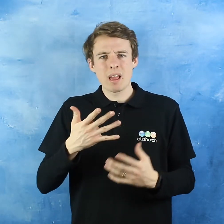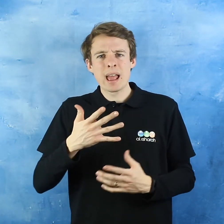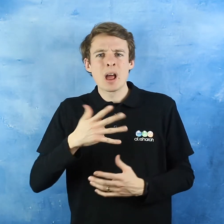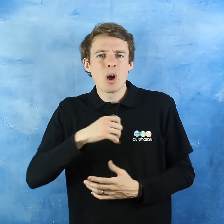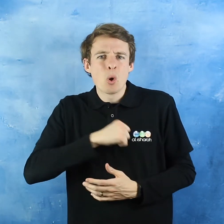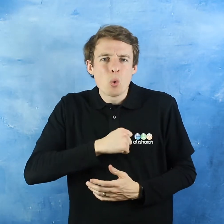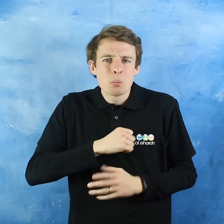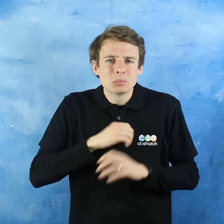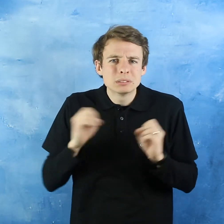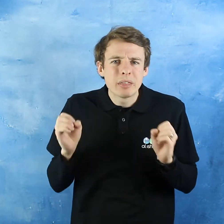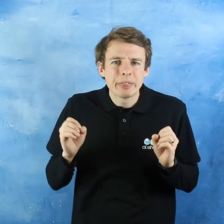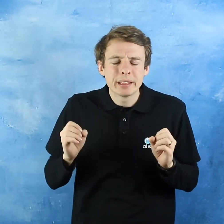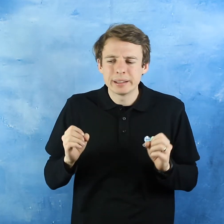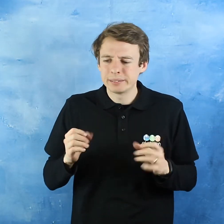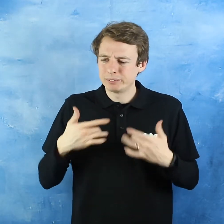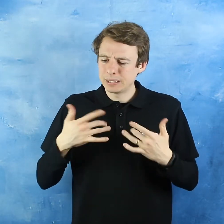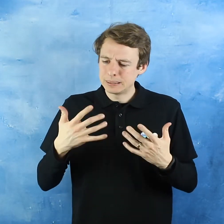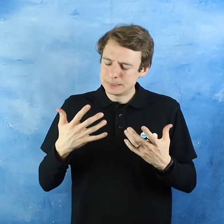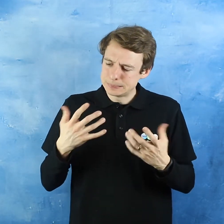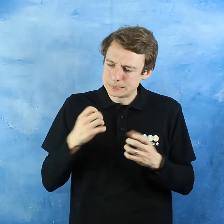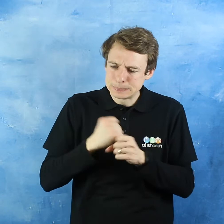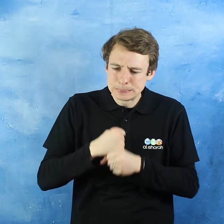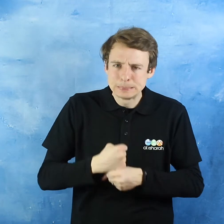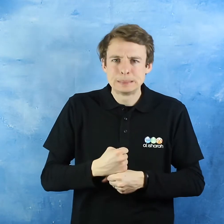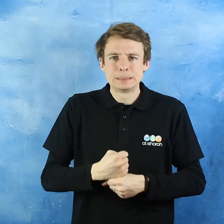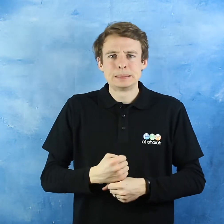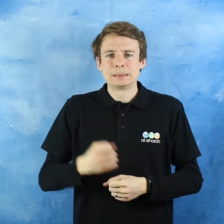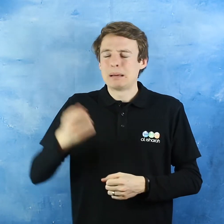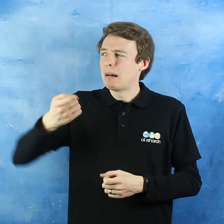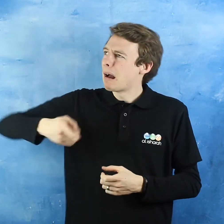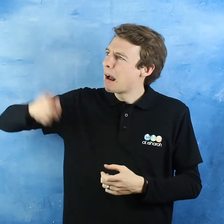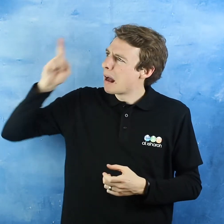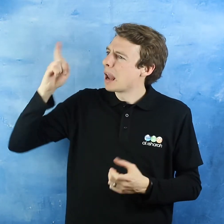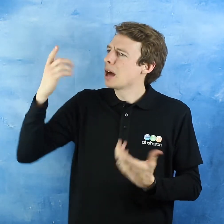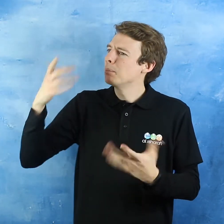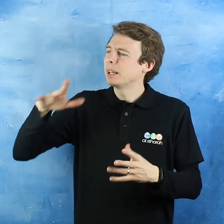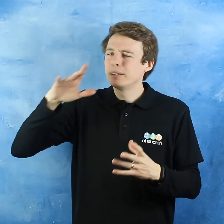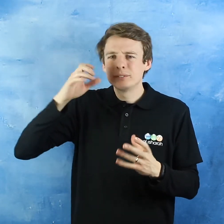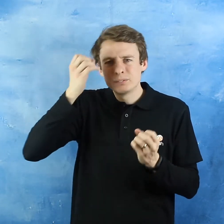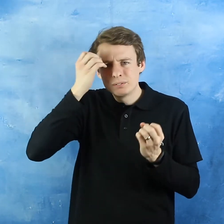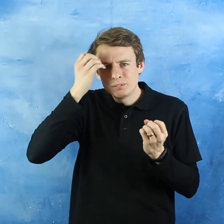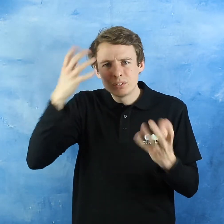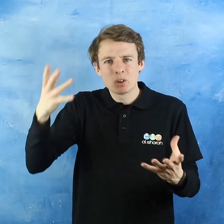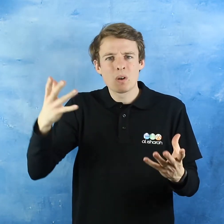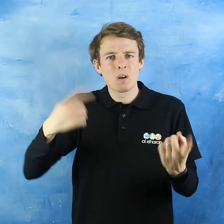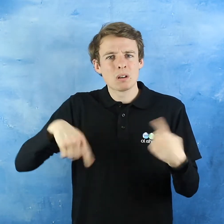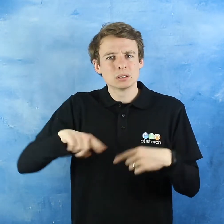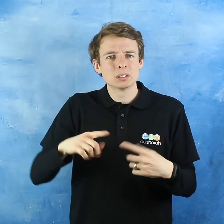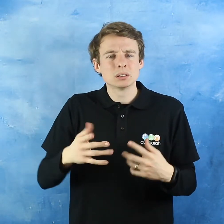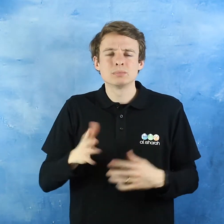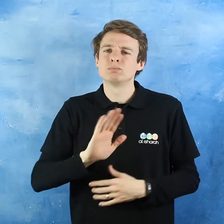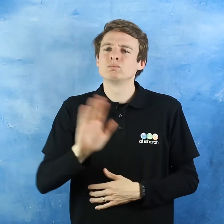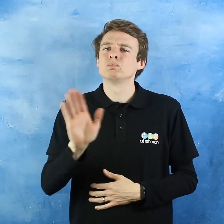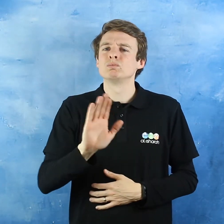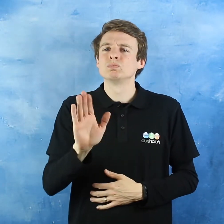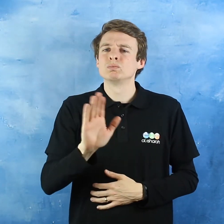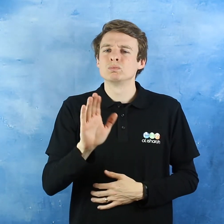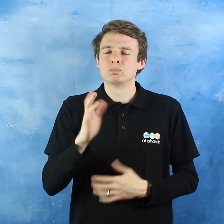happened to the previous prophets, alayhim salatu wasalam, or Rasulullah sallallahu alayhi wasalam, Sahaba, Tabi'un.